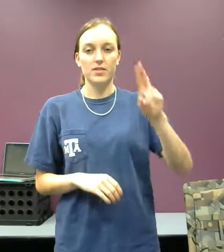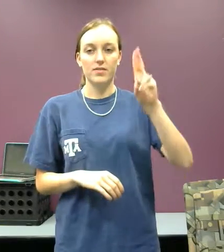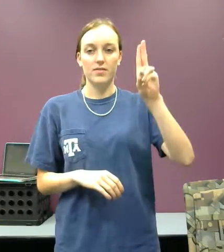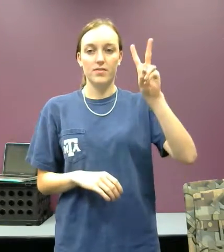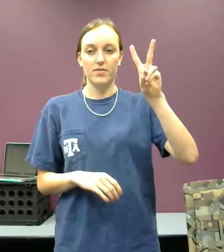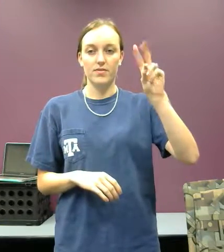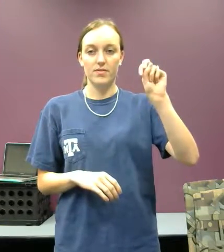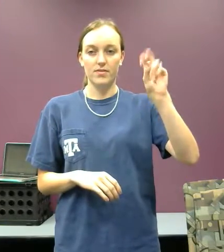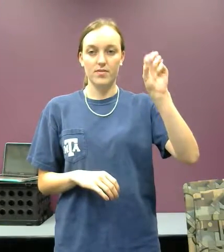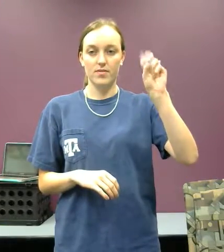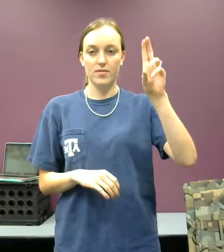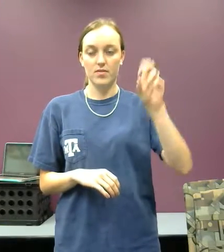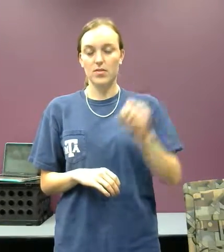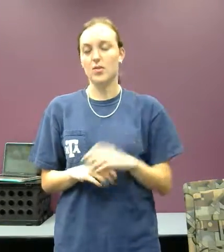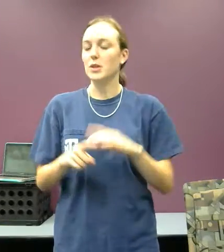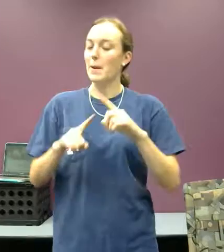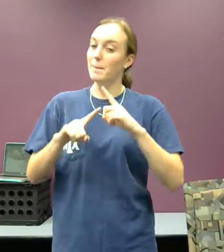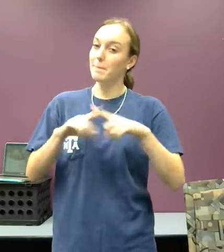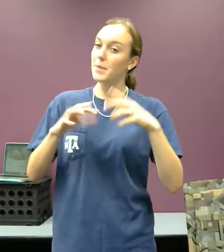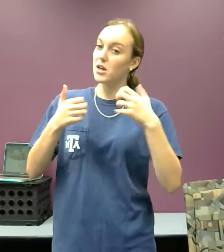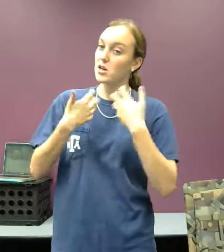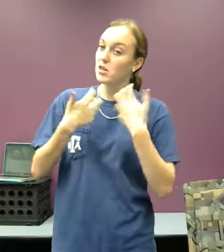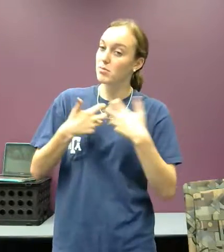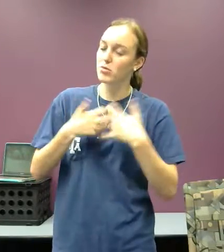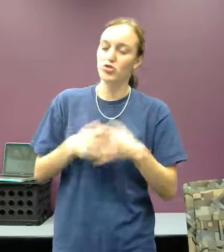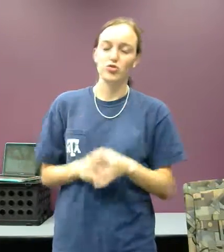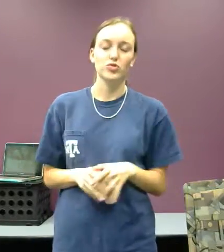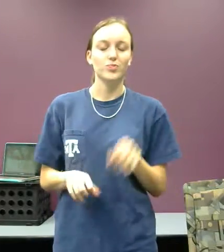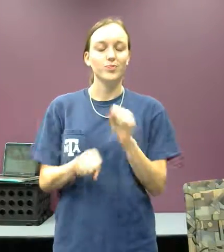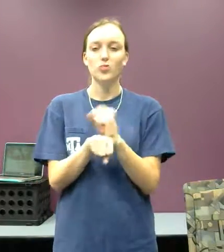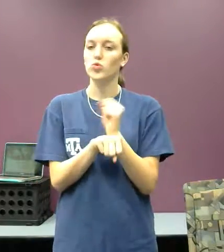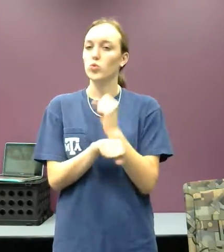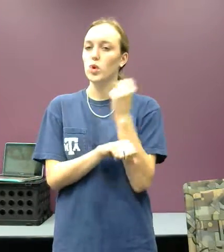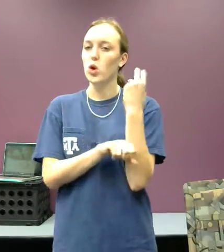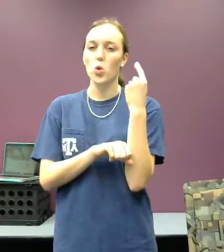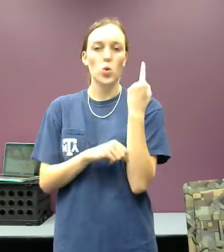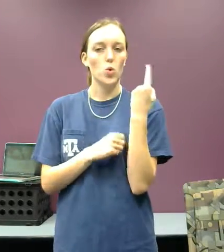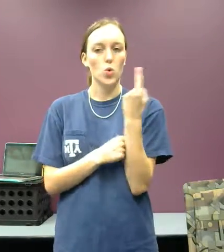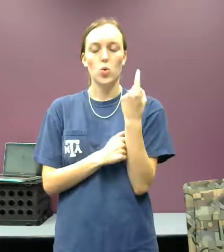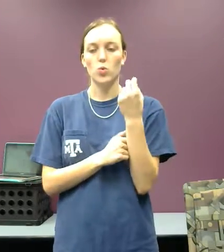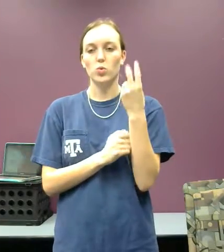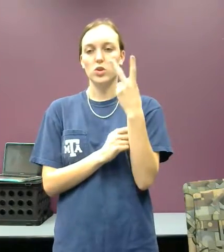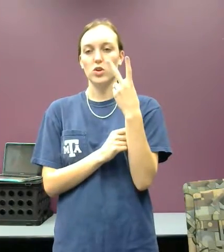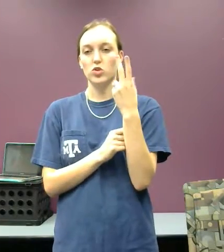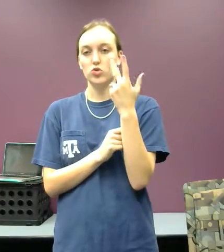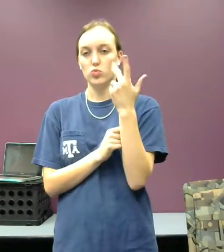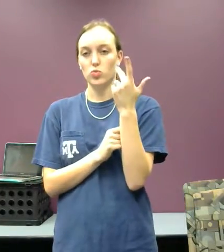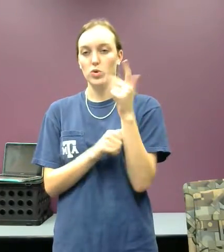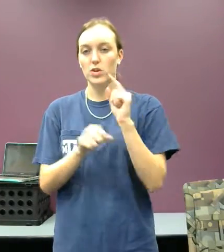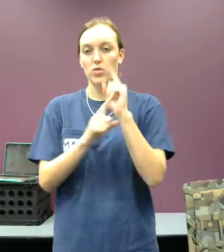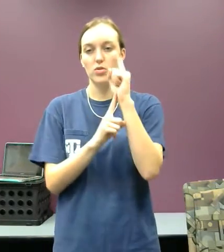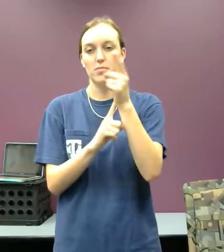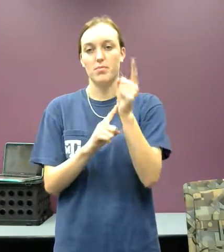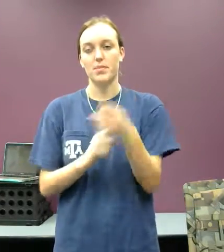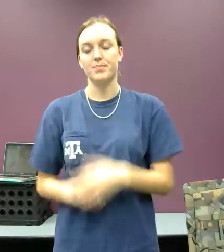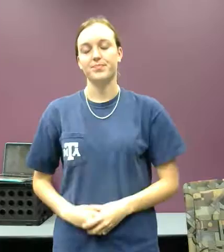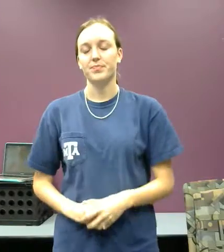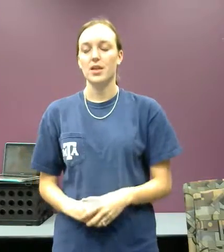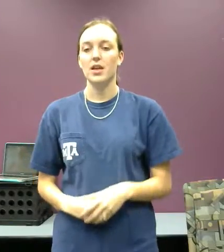hostile world, their space probe, the unmanned Venera-7, remained operational for just 23 minutes. Since that time, a number of spacecraft have reached the planet.